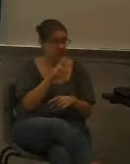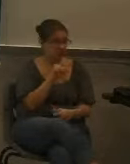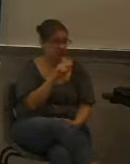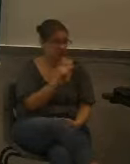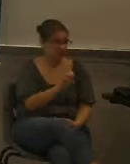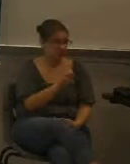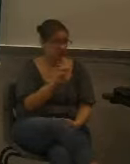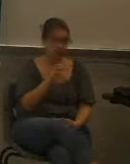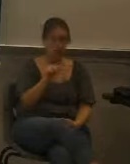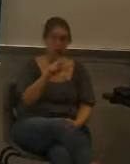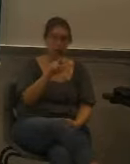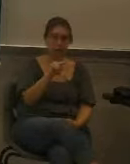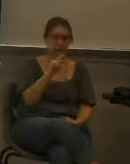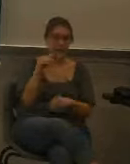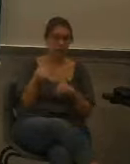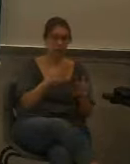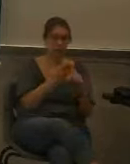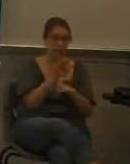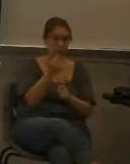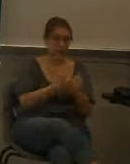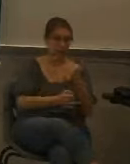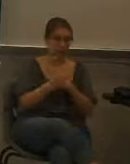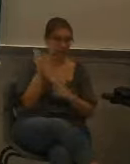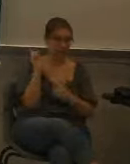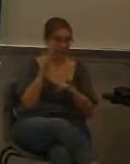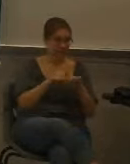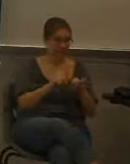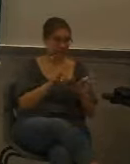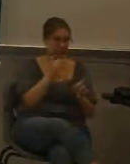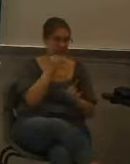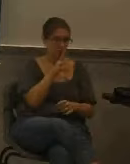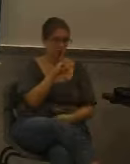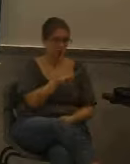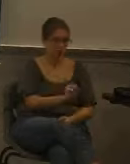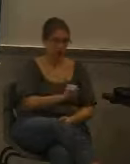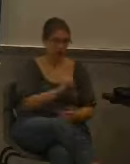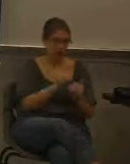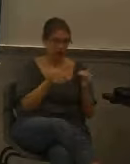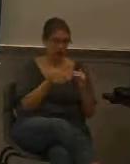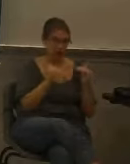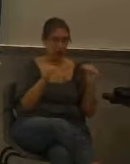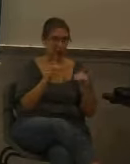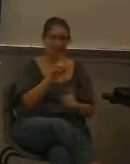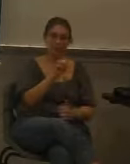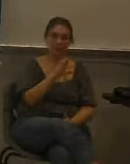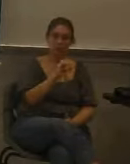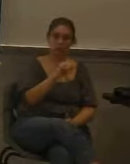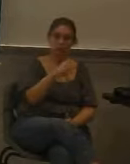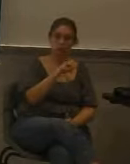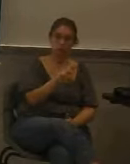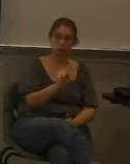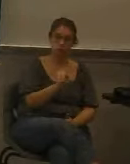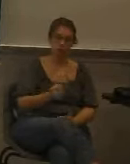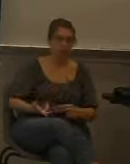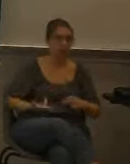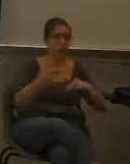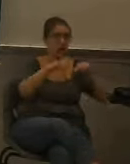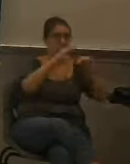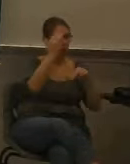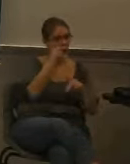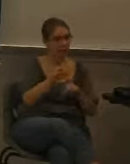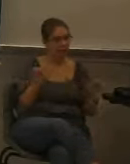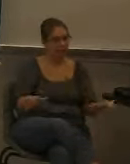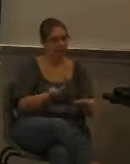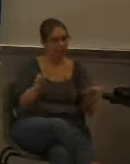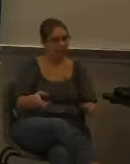rate that carbon is moving through each of these different food web levels, the decomposers come way up because their activity is